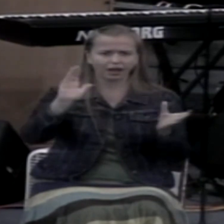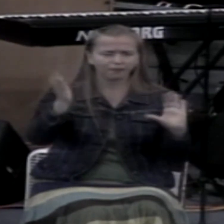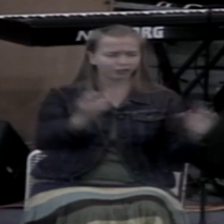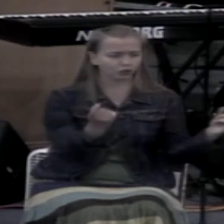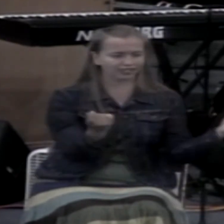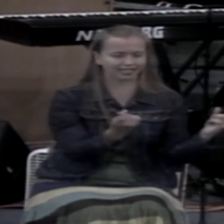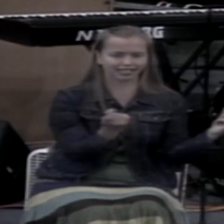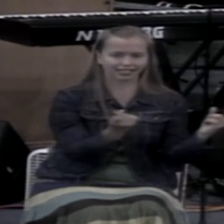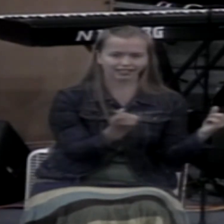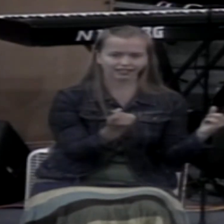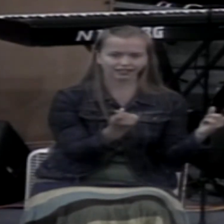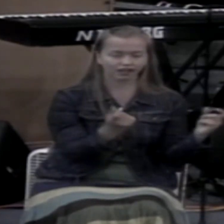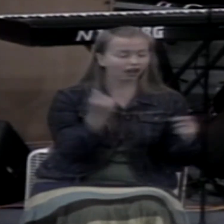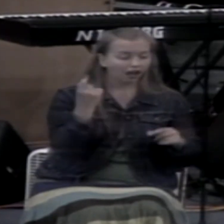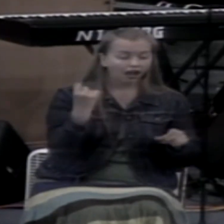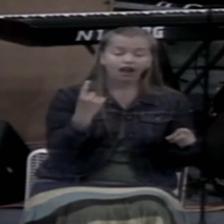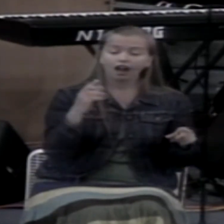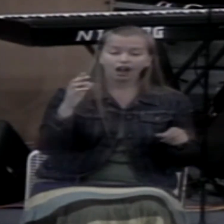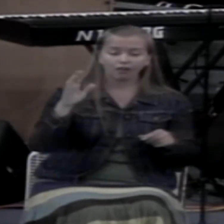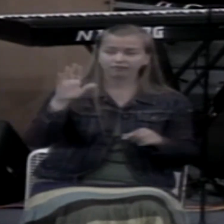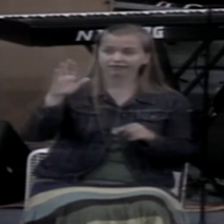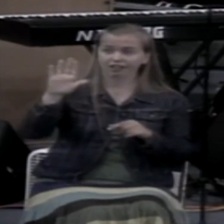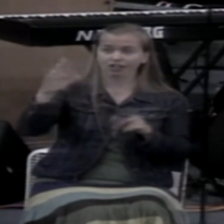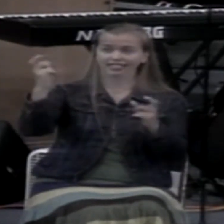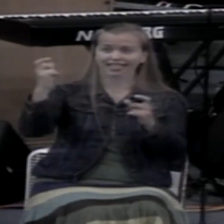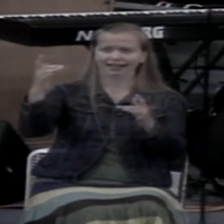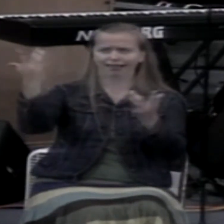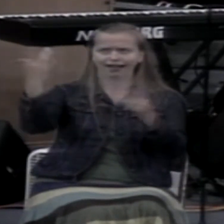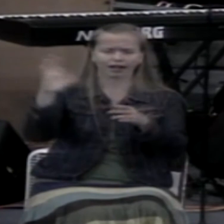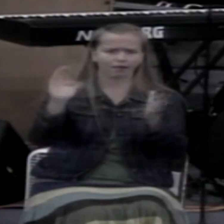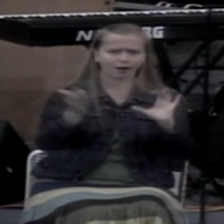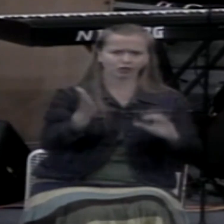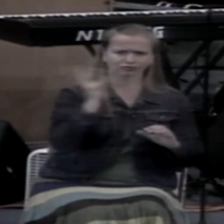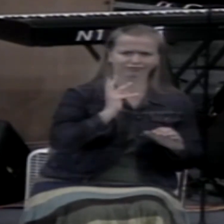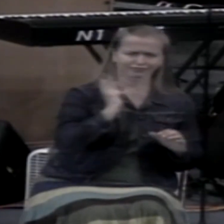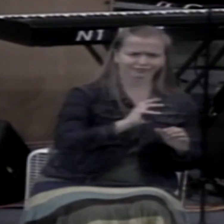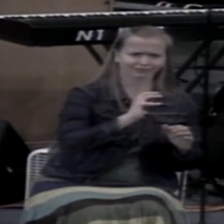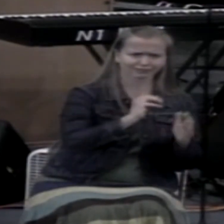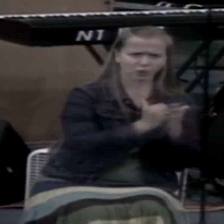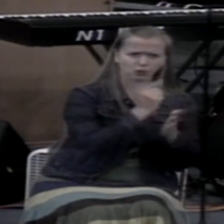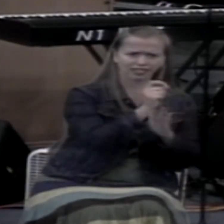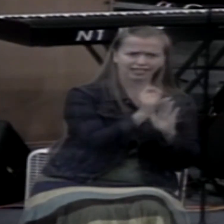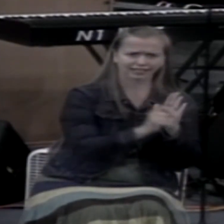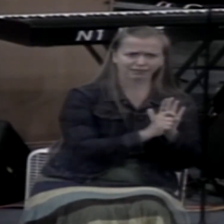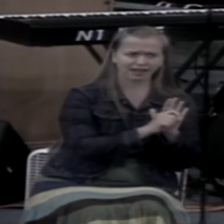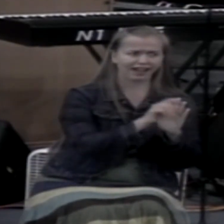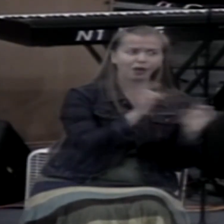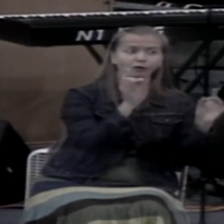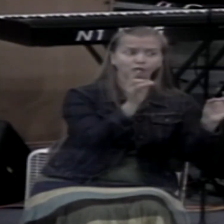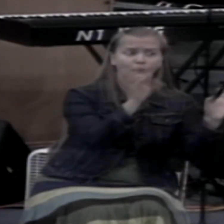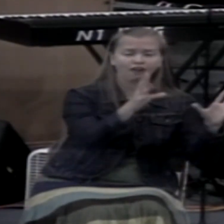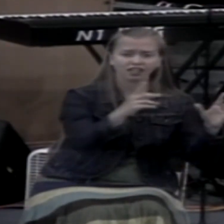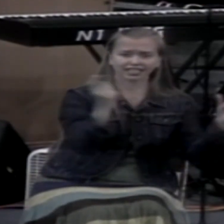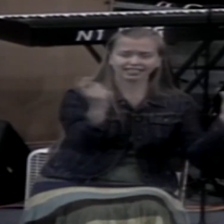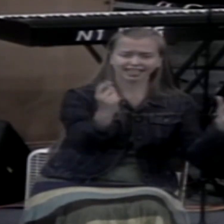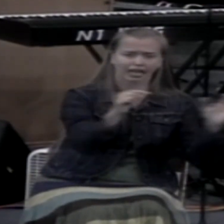Now, I am not saying what I'm saying to try to save the president. I'm trying to save you.